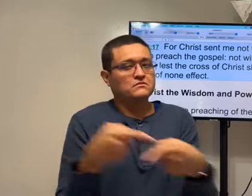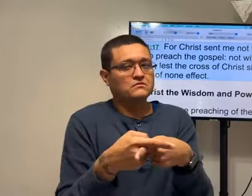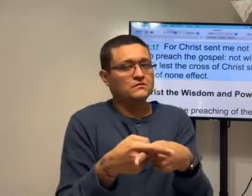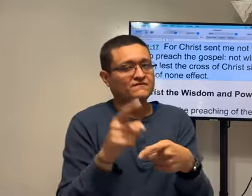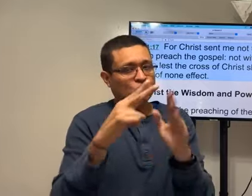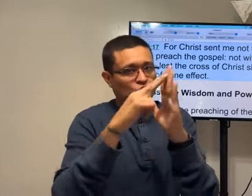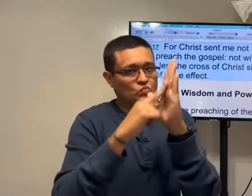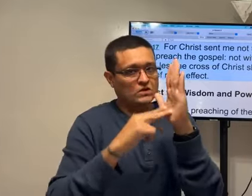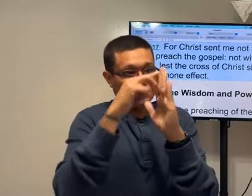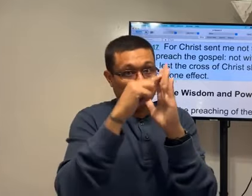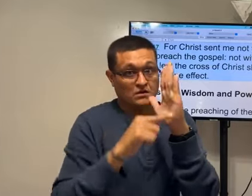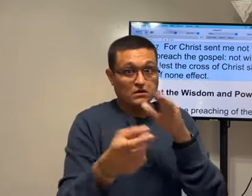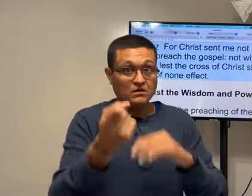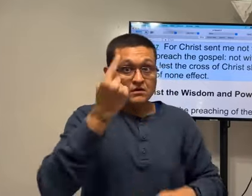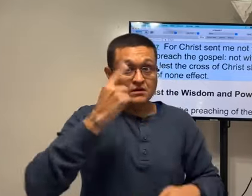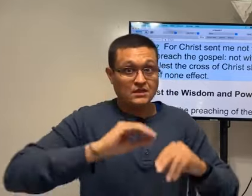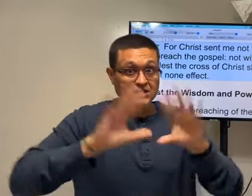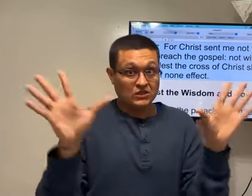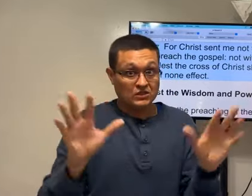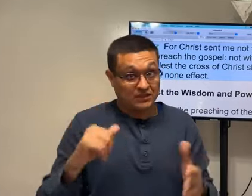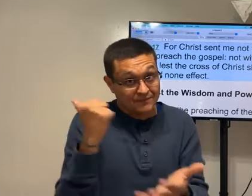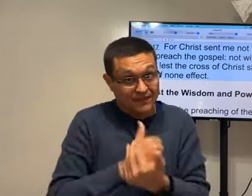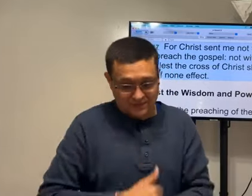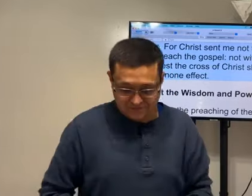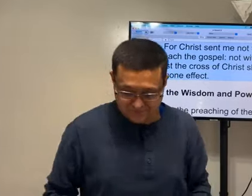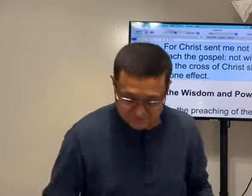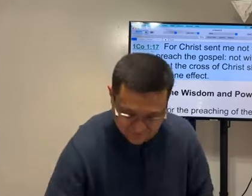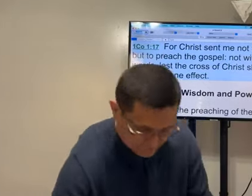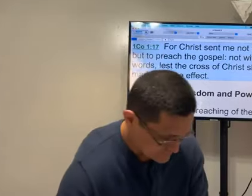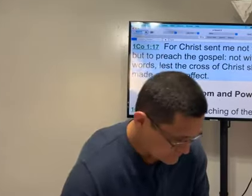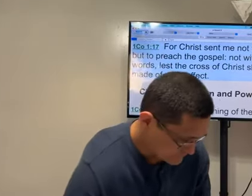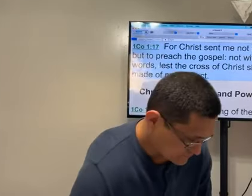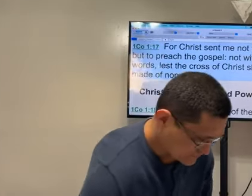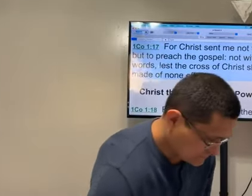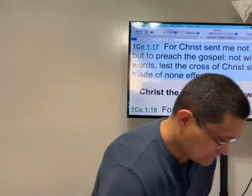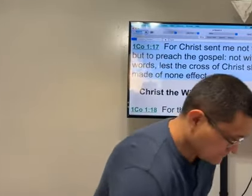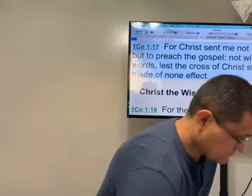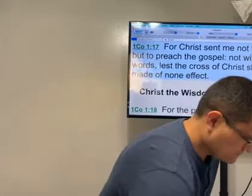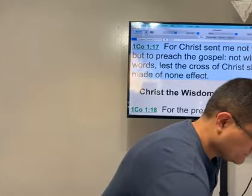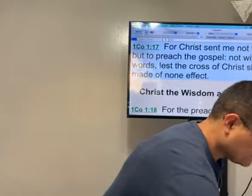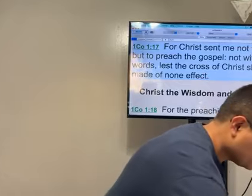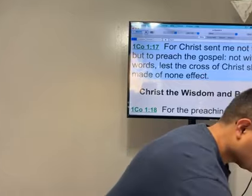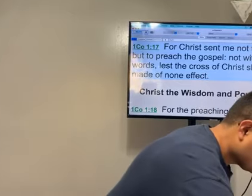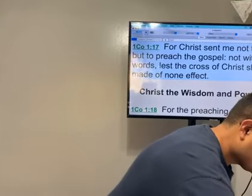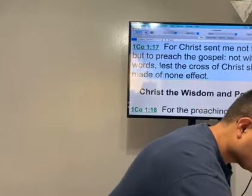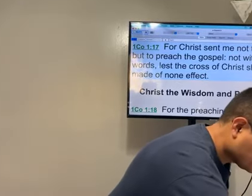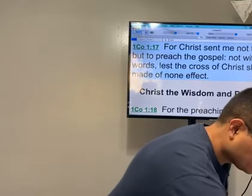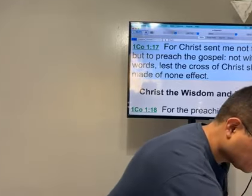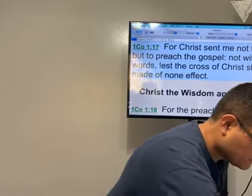So here he's not meaning that you don't need to be baptized. He's just saying that I myself was sent to preach the gospel.